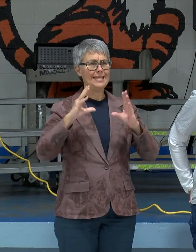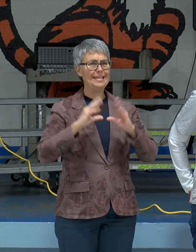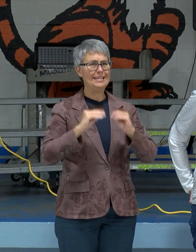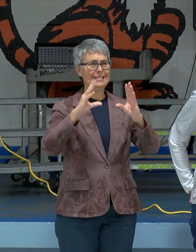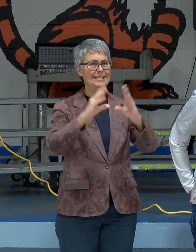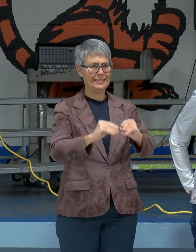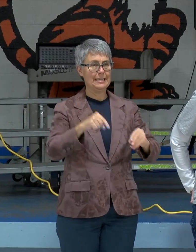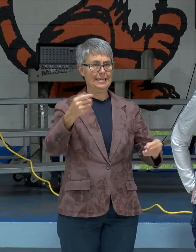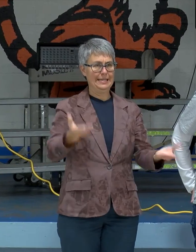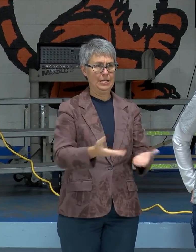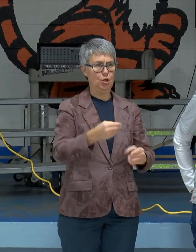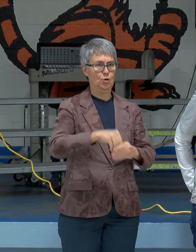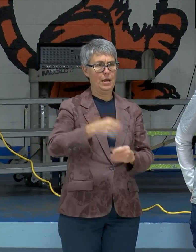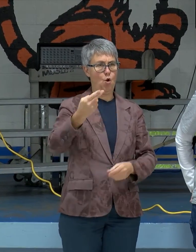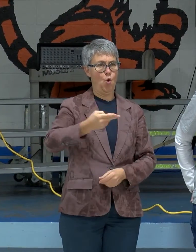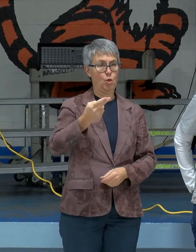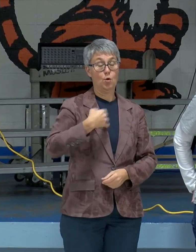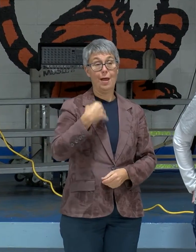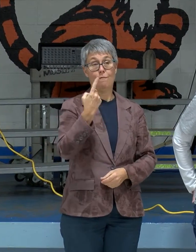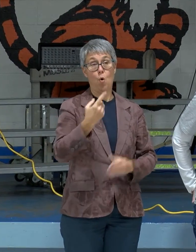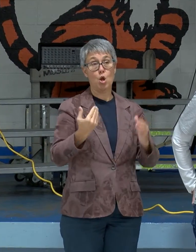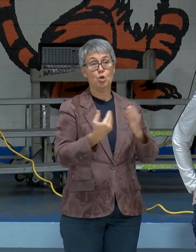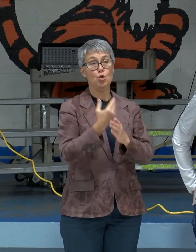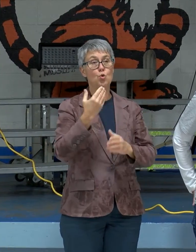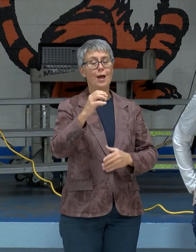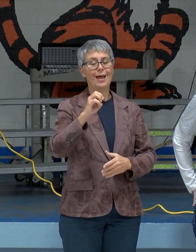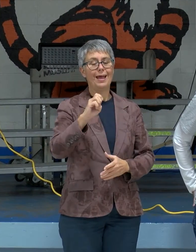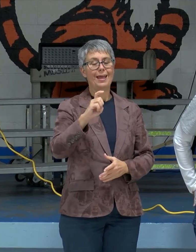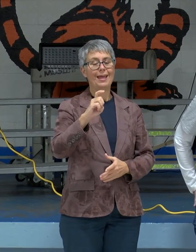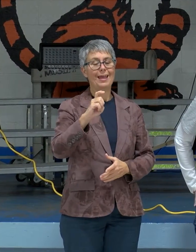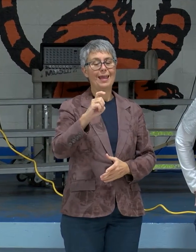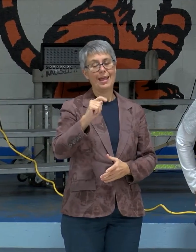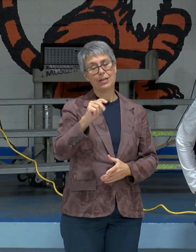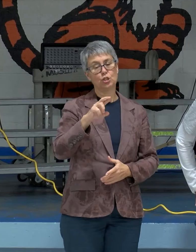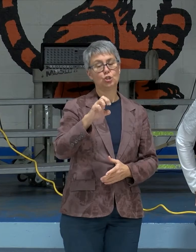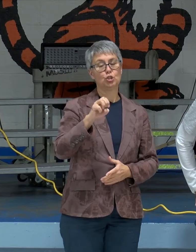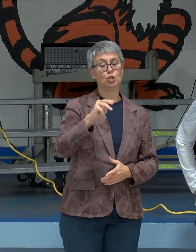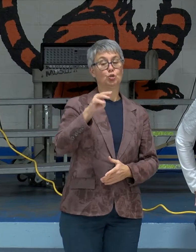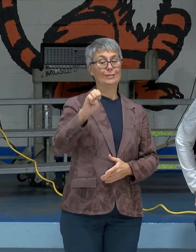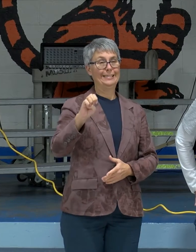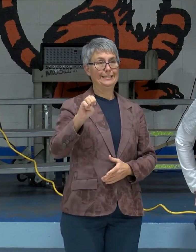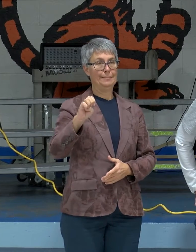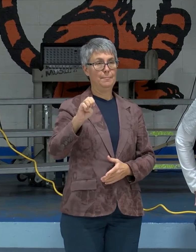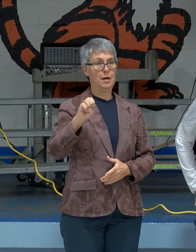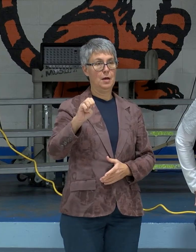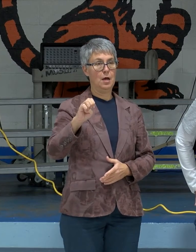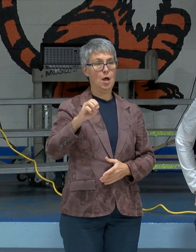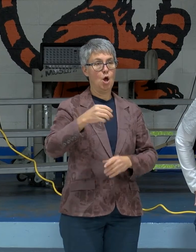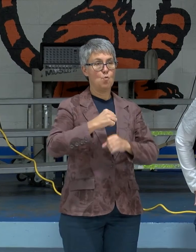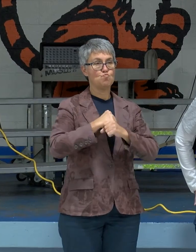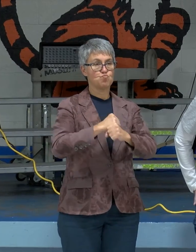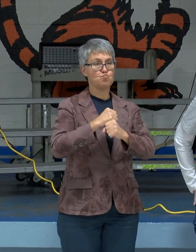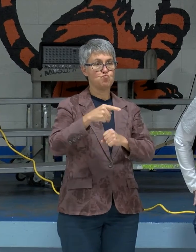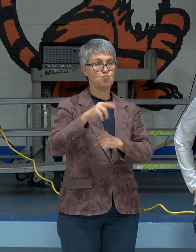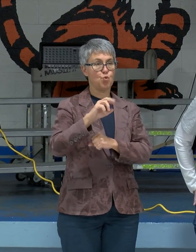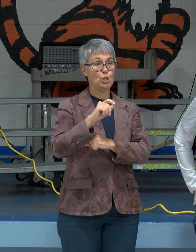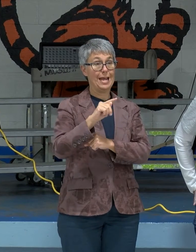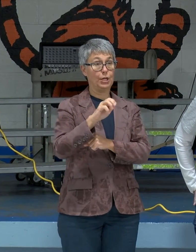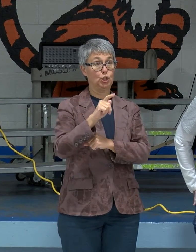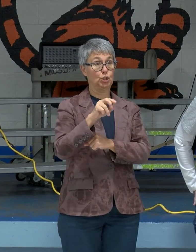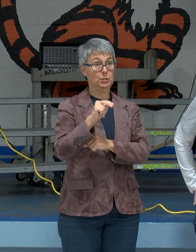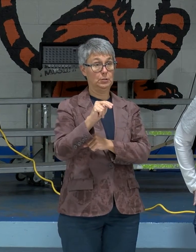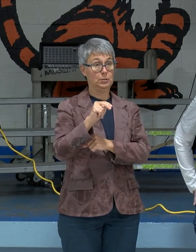about, the extremist protection law, which is new in Massachusetts. It's about a year old, and that's the law that helps to remove